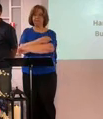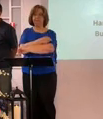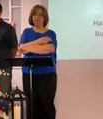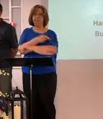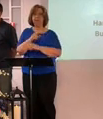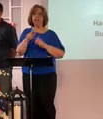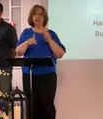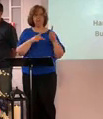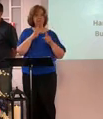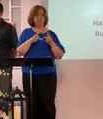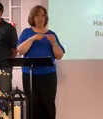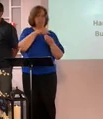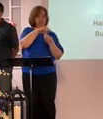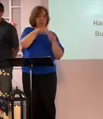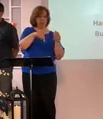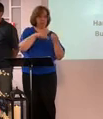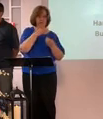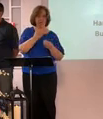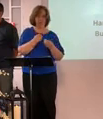people surrounding us was